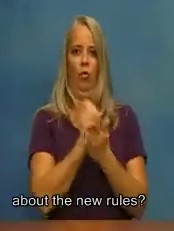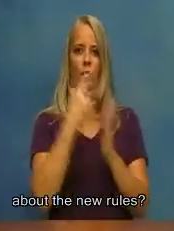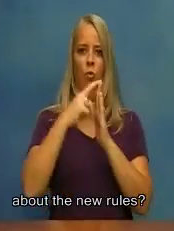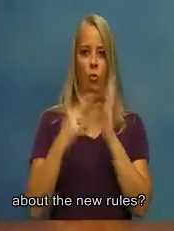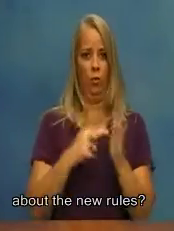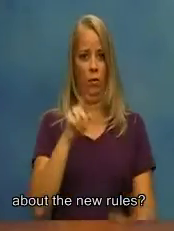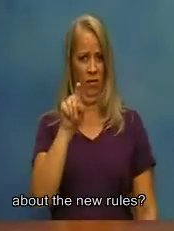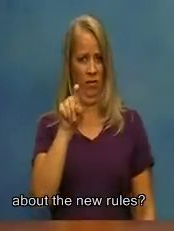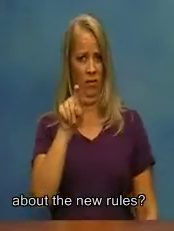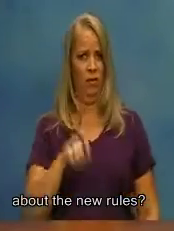About the new rules?